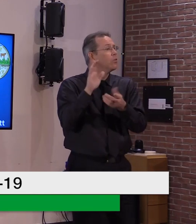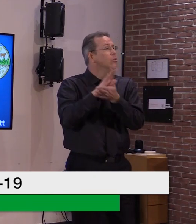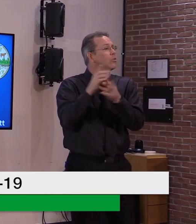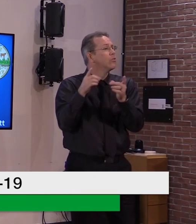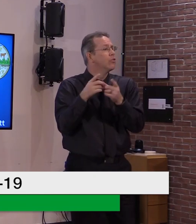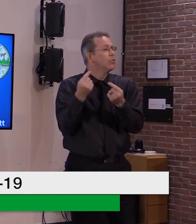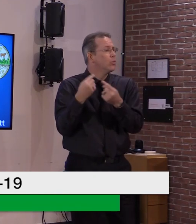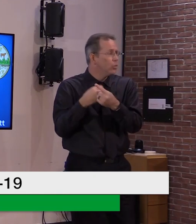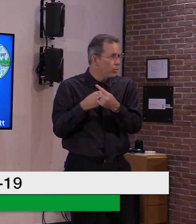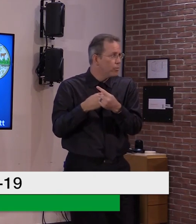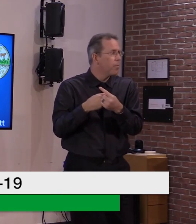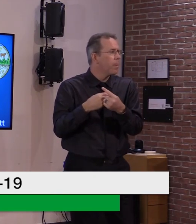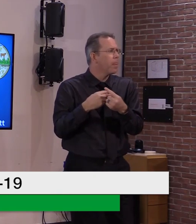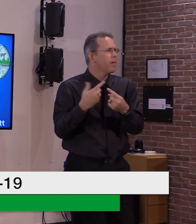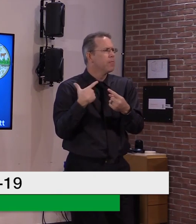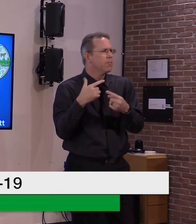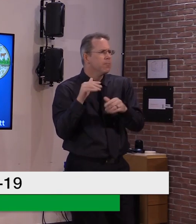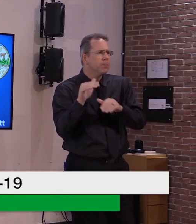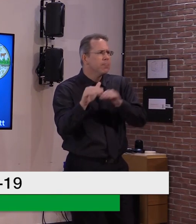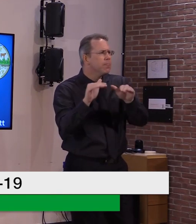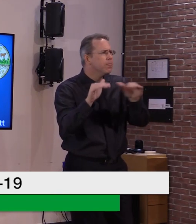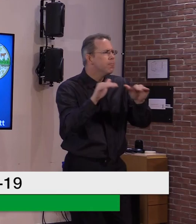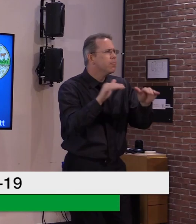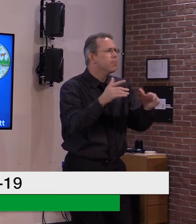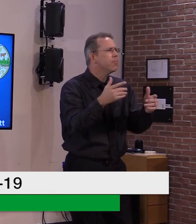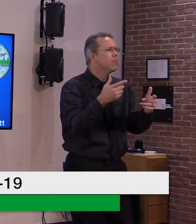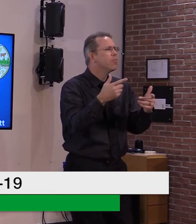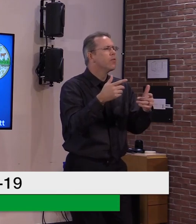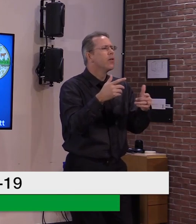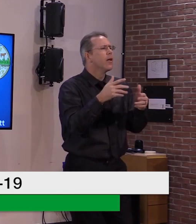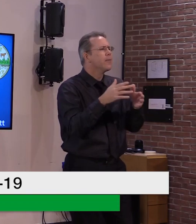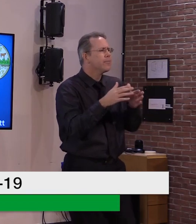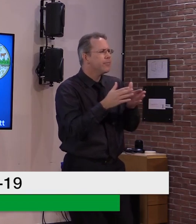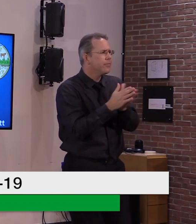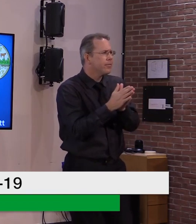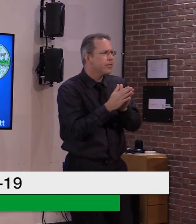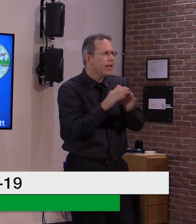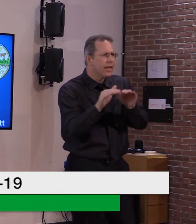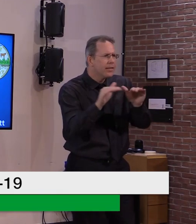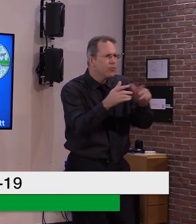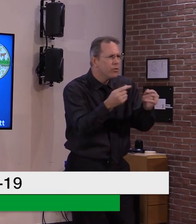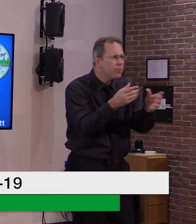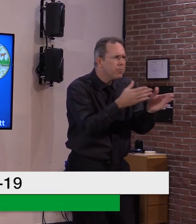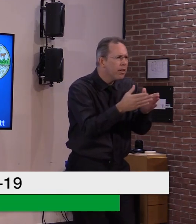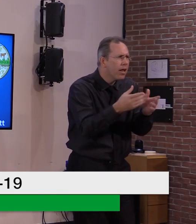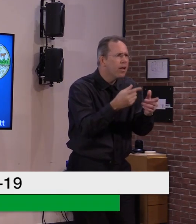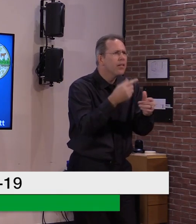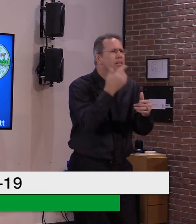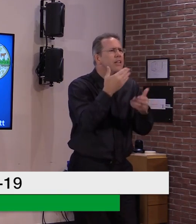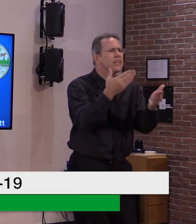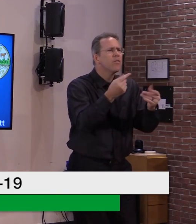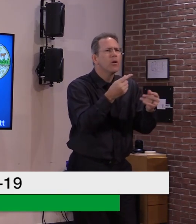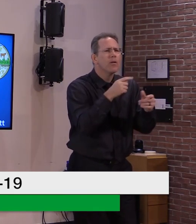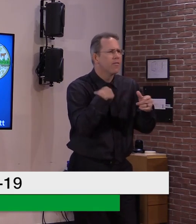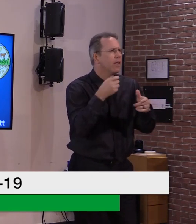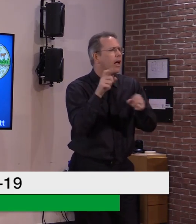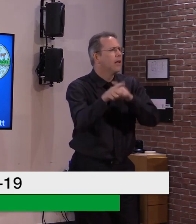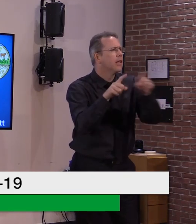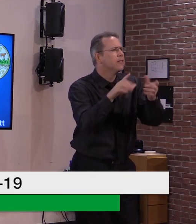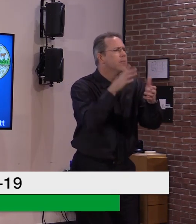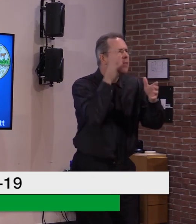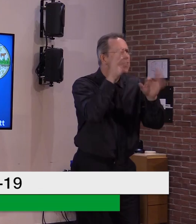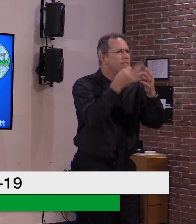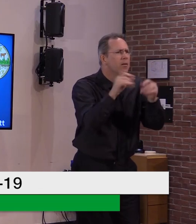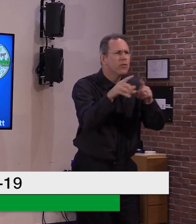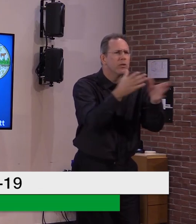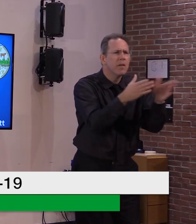well in advance uh trying to get them to be forthcoming so i think she remarked it's all about trust and you know schools operate on trust with her parents and